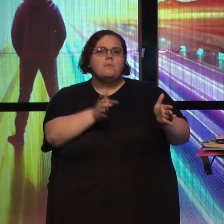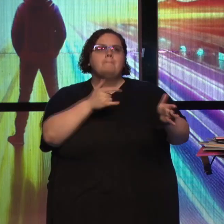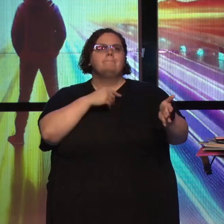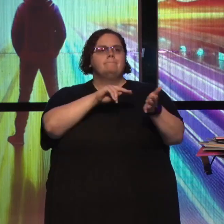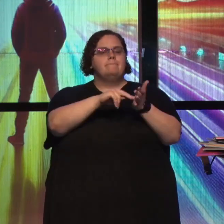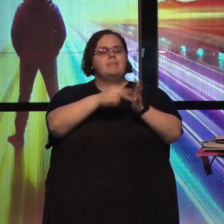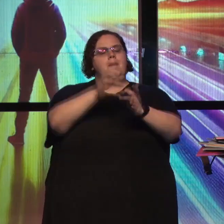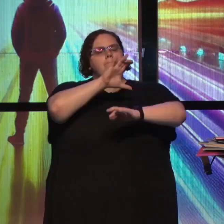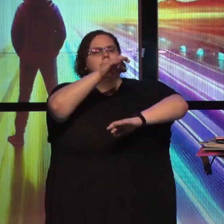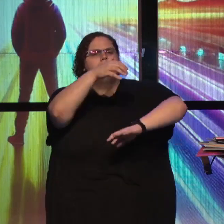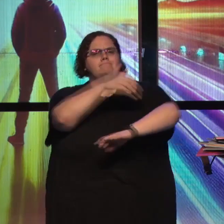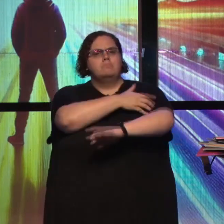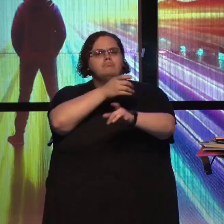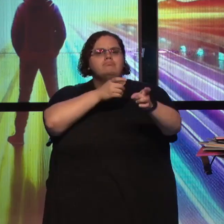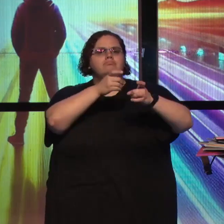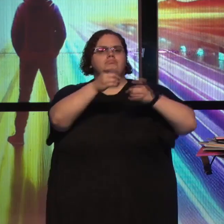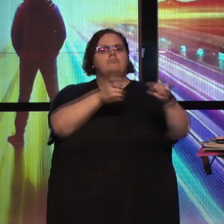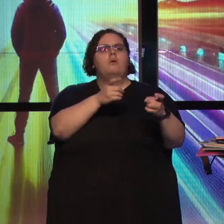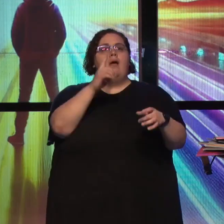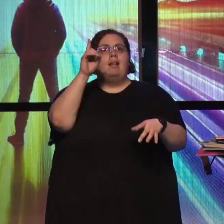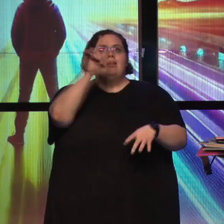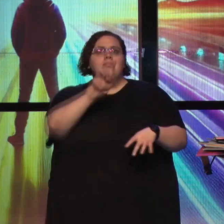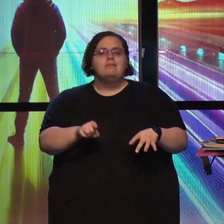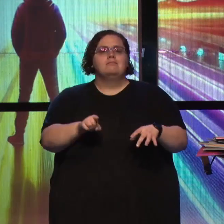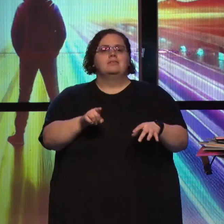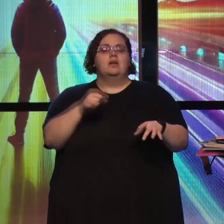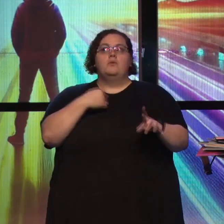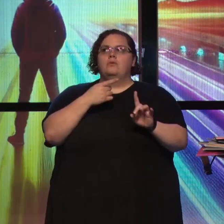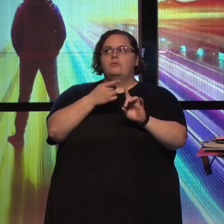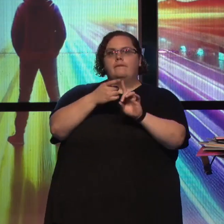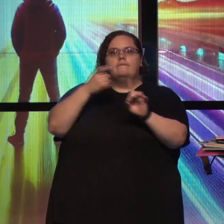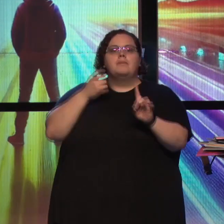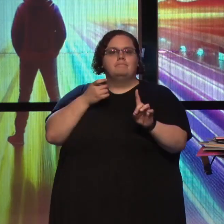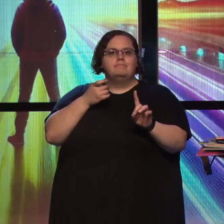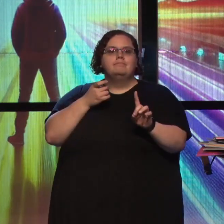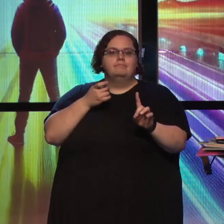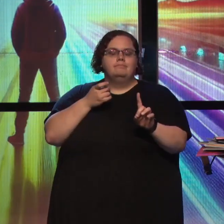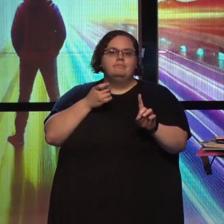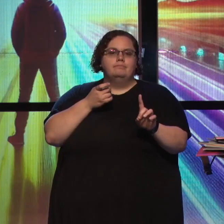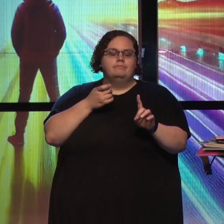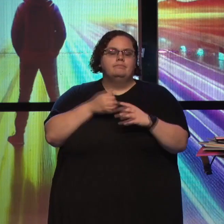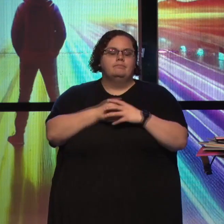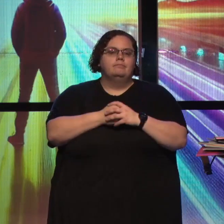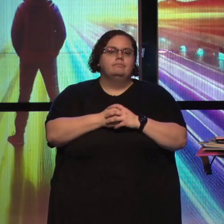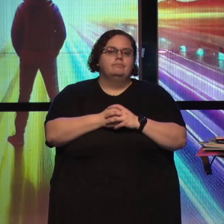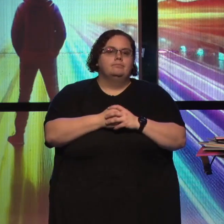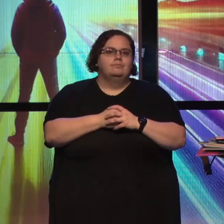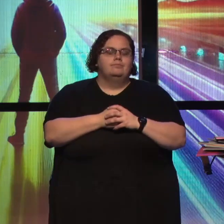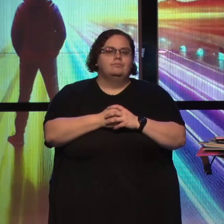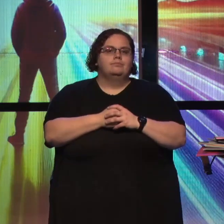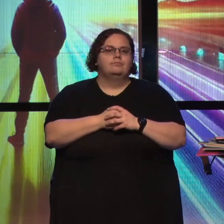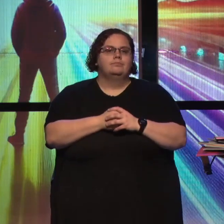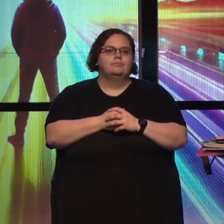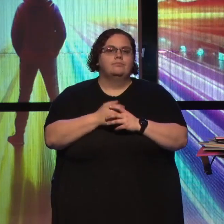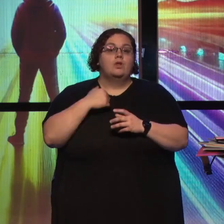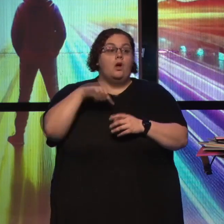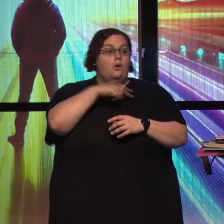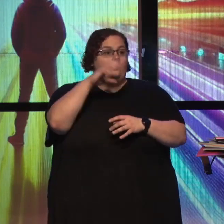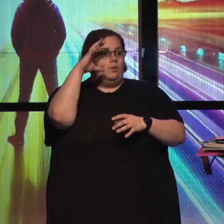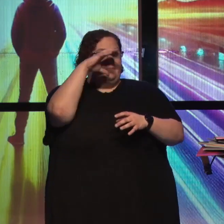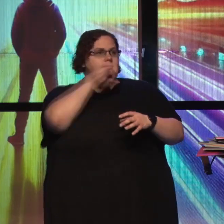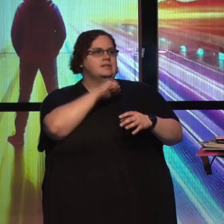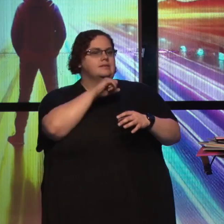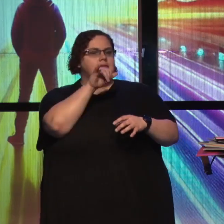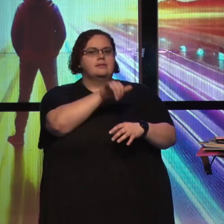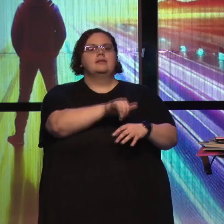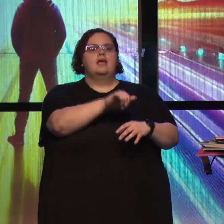control and lightning and where it all stemmed from. And so we miss that. And we get really comfortable